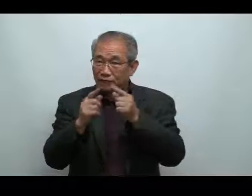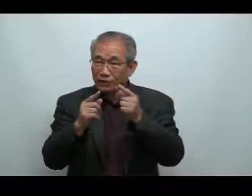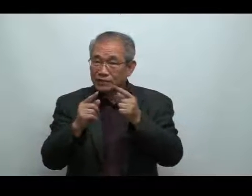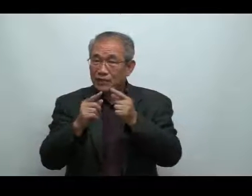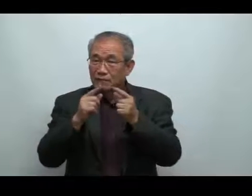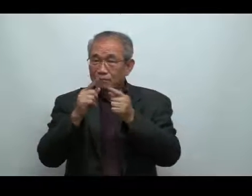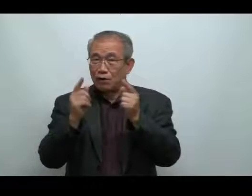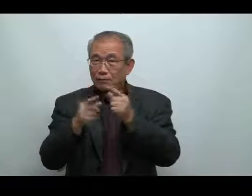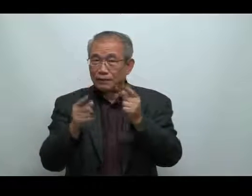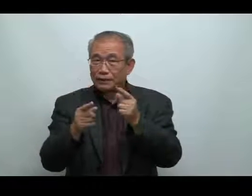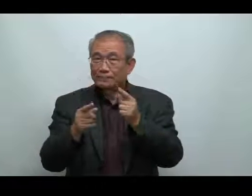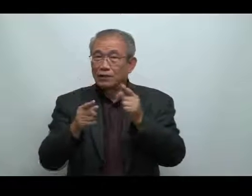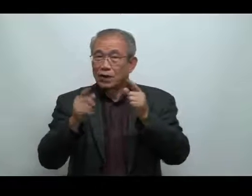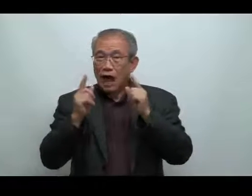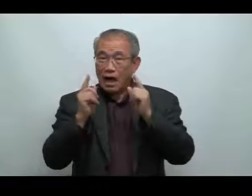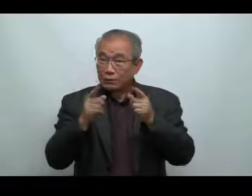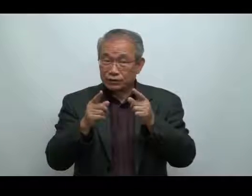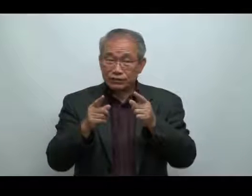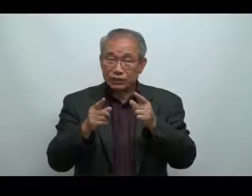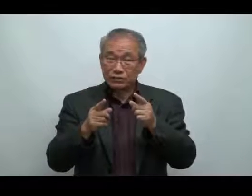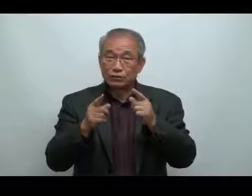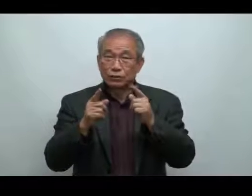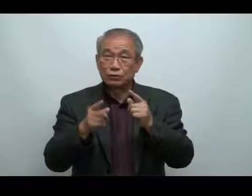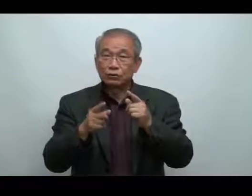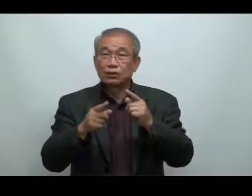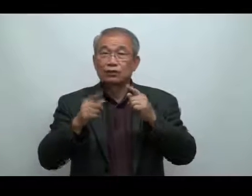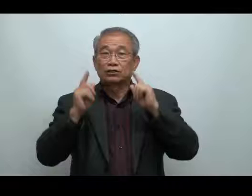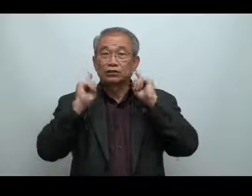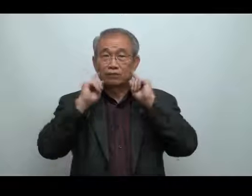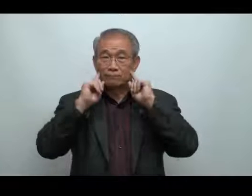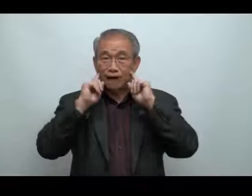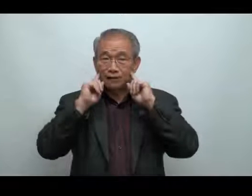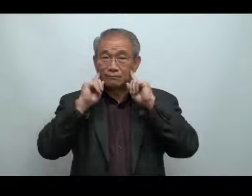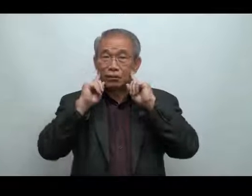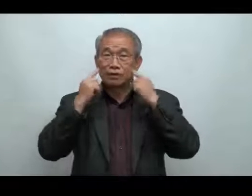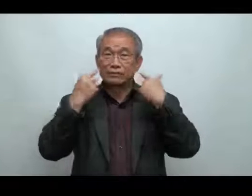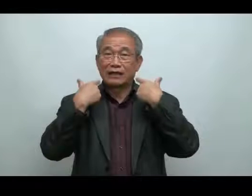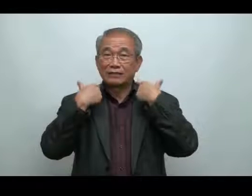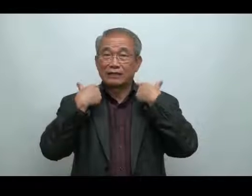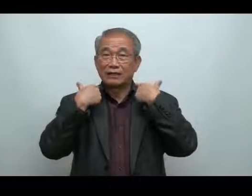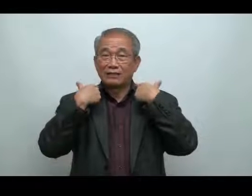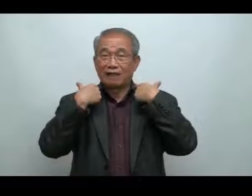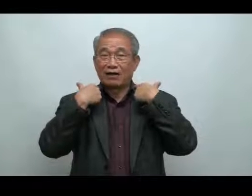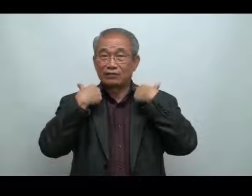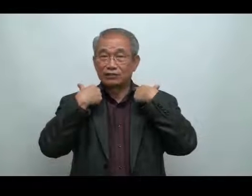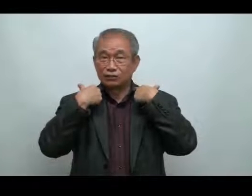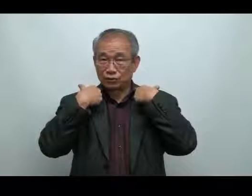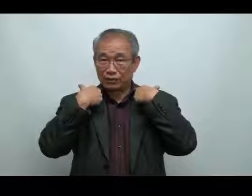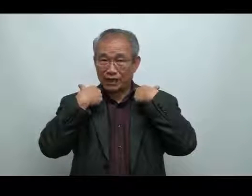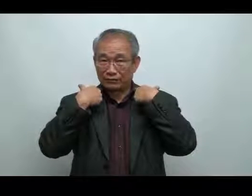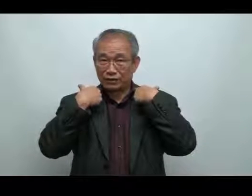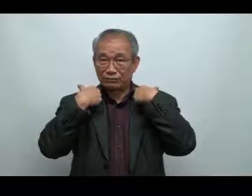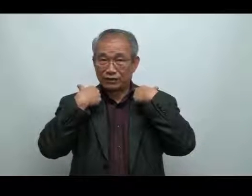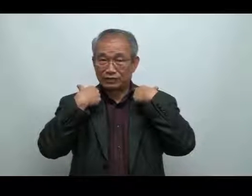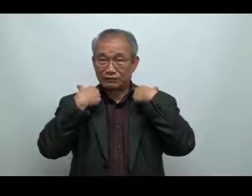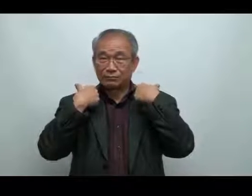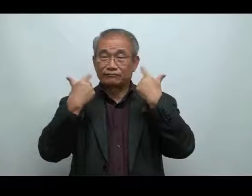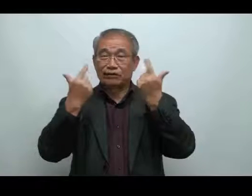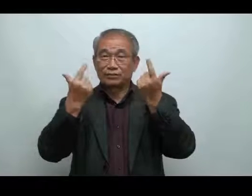voice properly, I would suggest that you use the soft palate more than the pharyngeal area of resonance, because pharyngeal